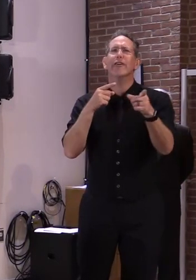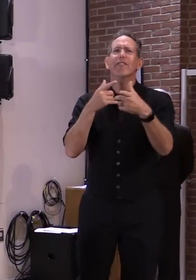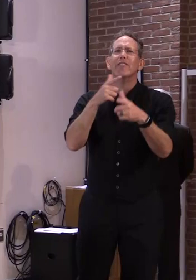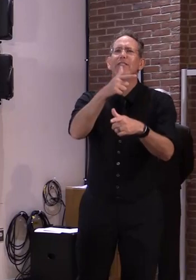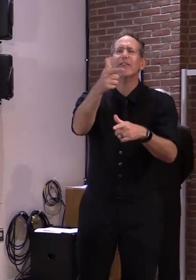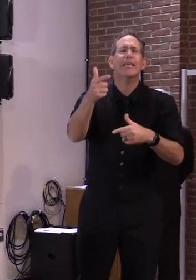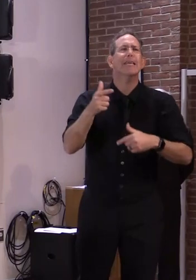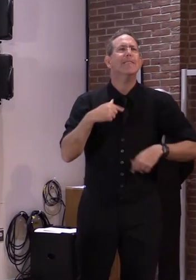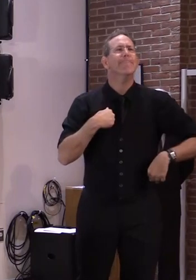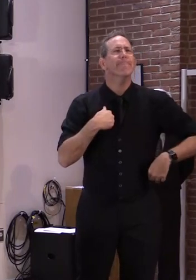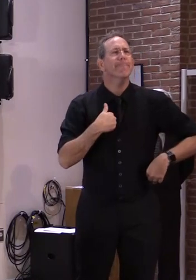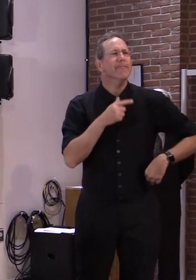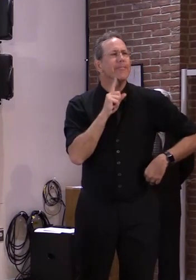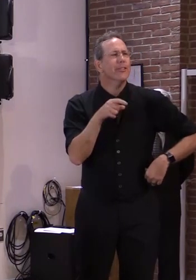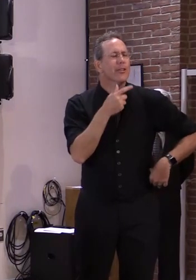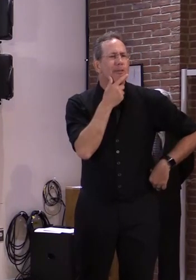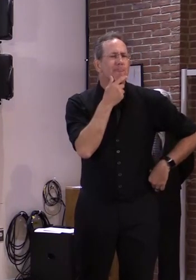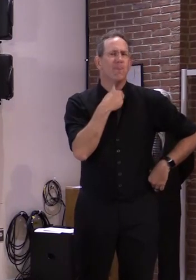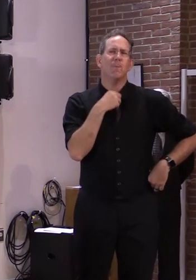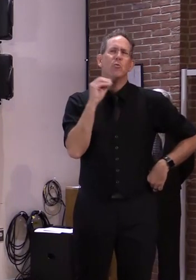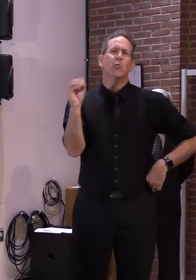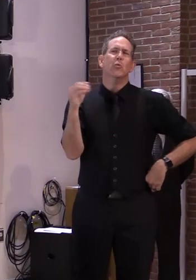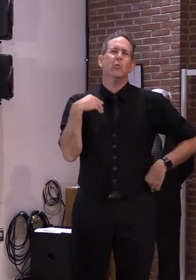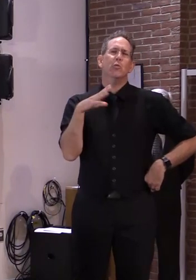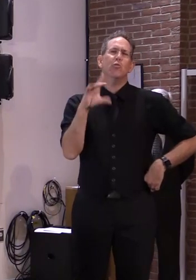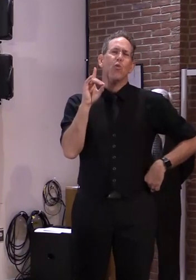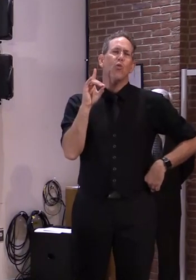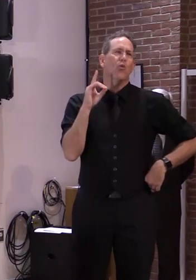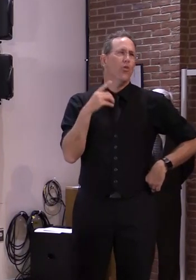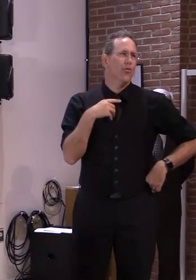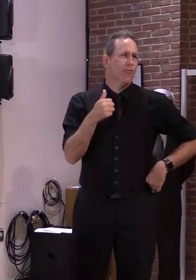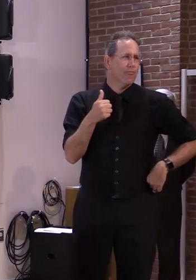touch base with Dr. Levine off air. Thanks. Thank you, Greg.